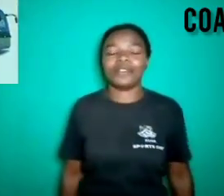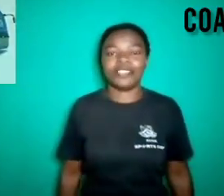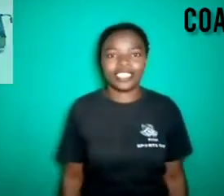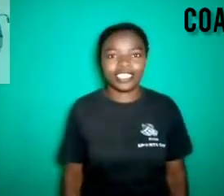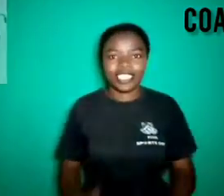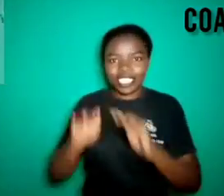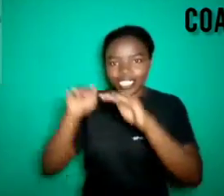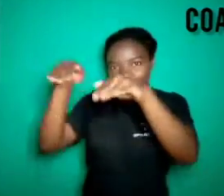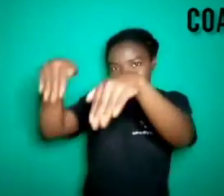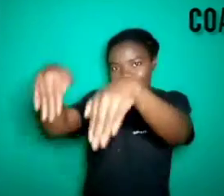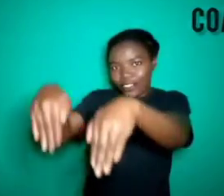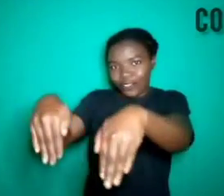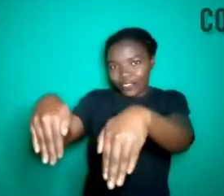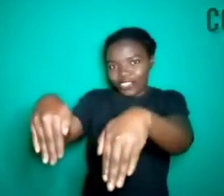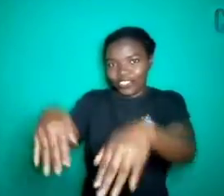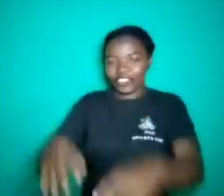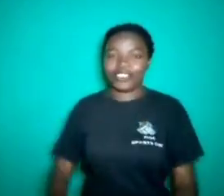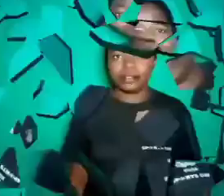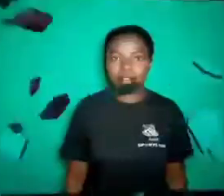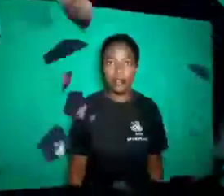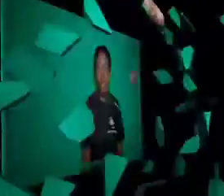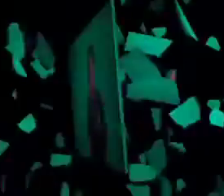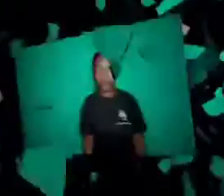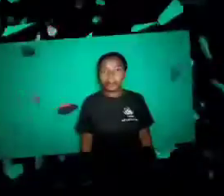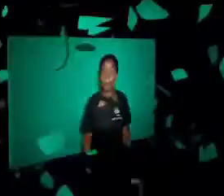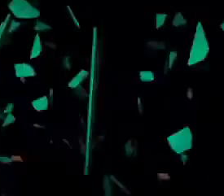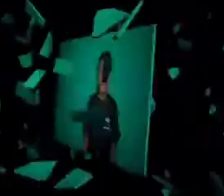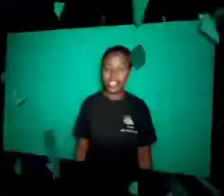front. Coach. Battery,